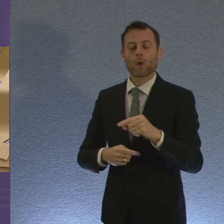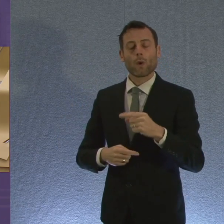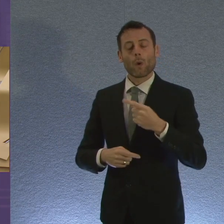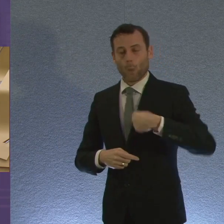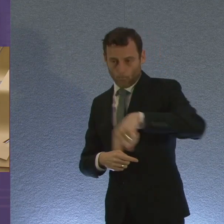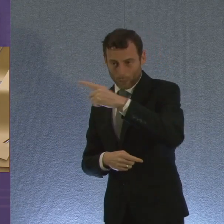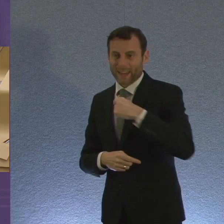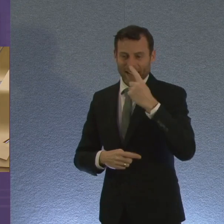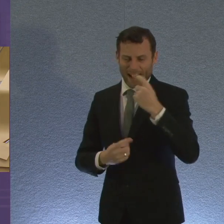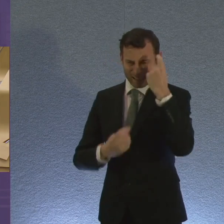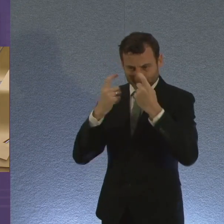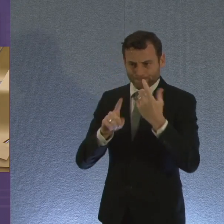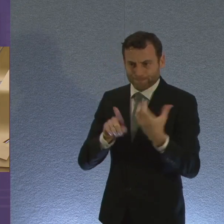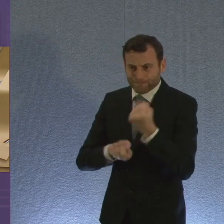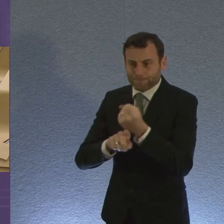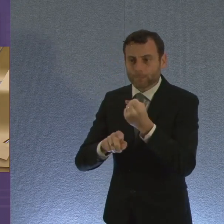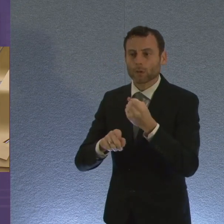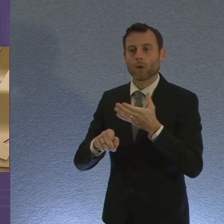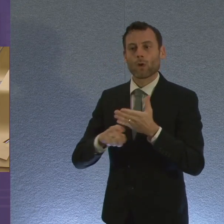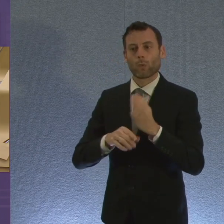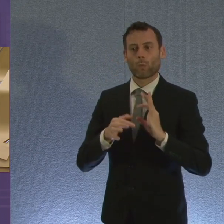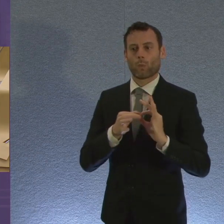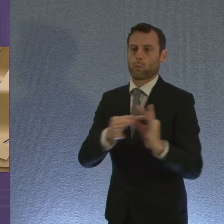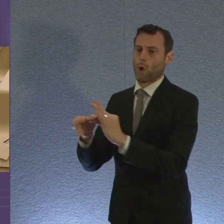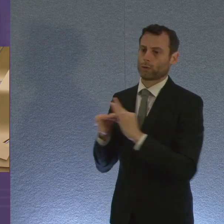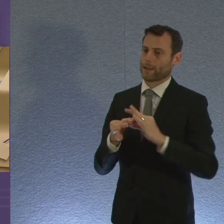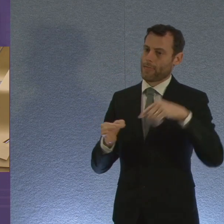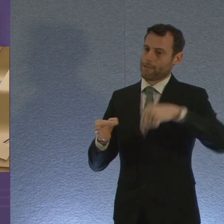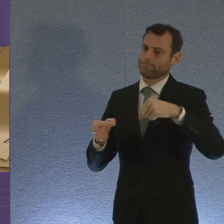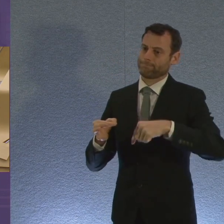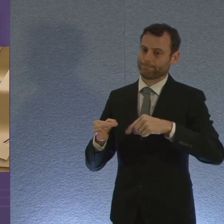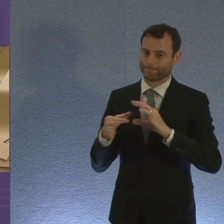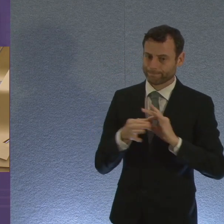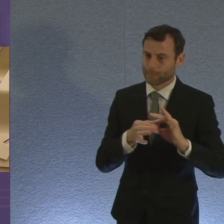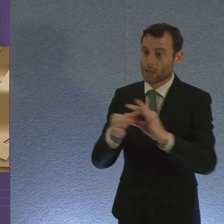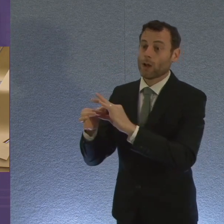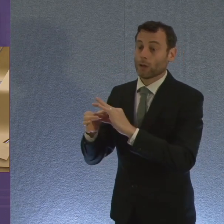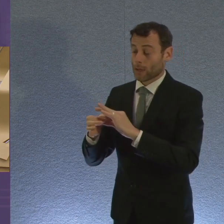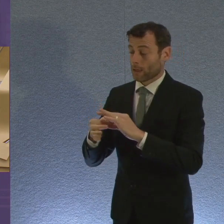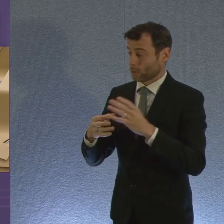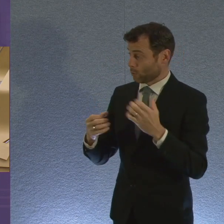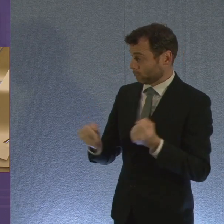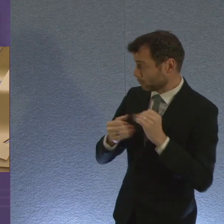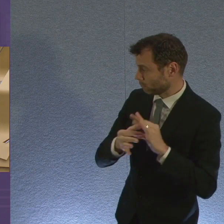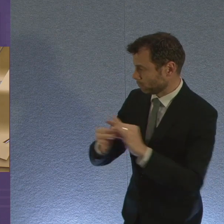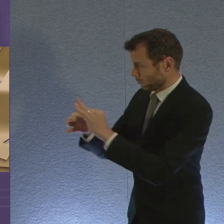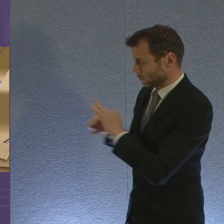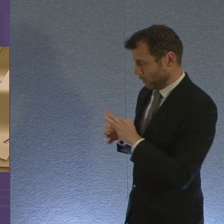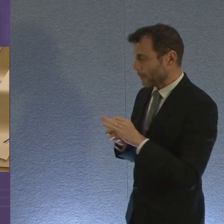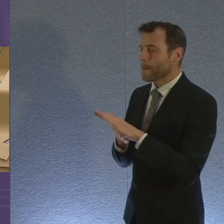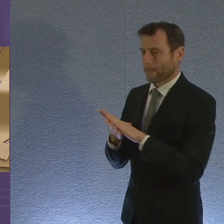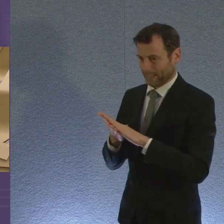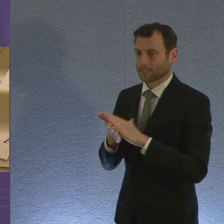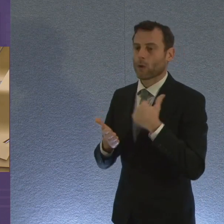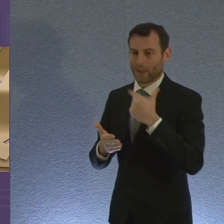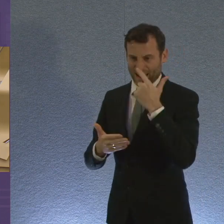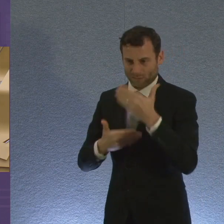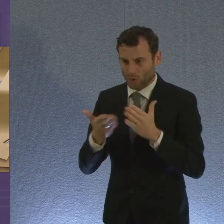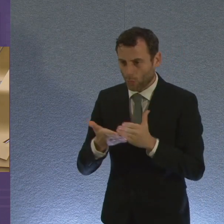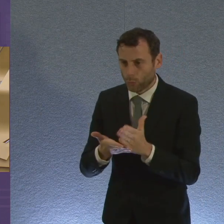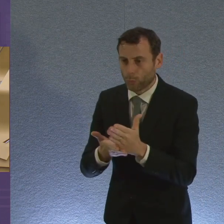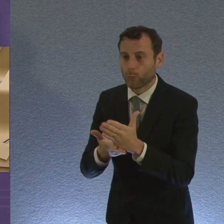And it is in that spirit of solidarity that we can look forward to better times. So I now pass over to my colleague, the Minister for Local